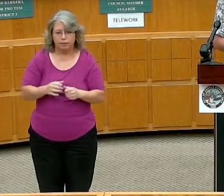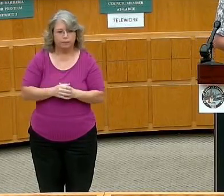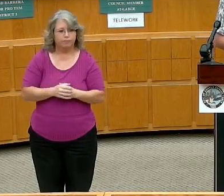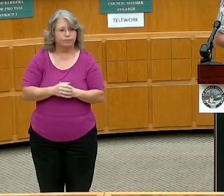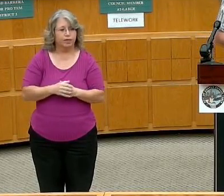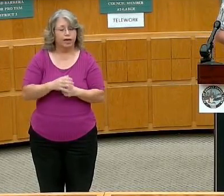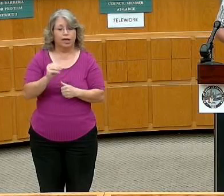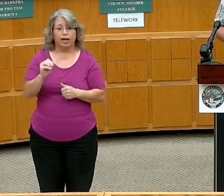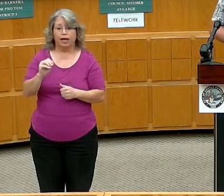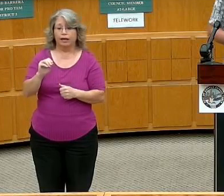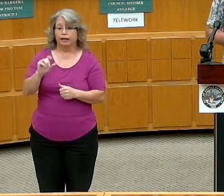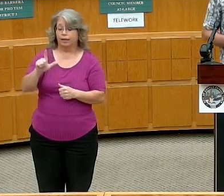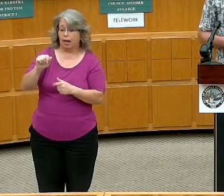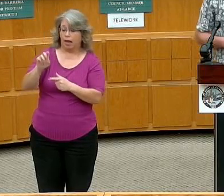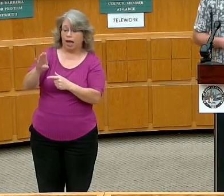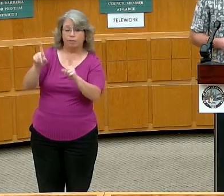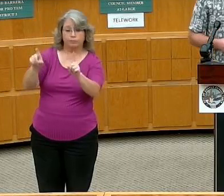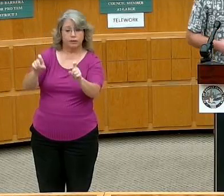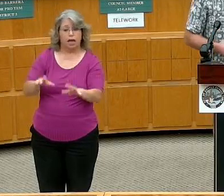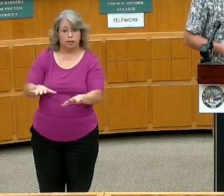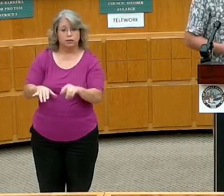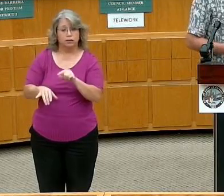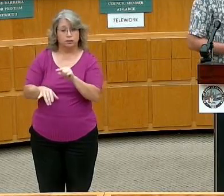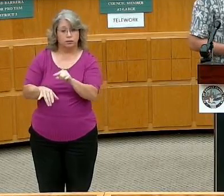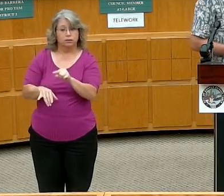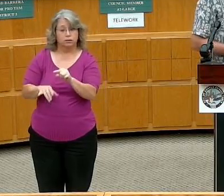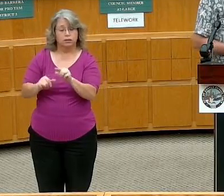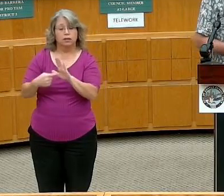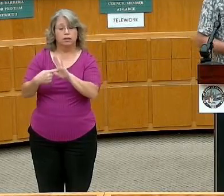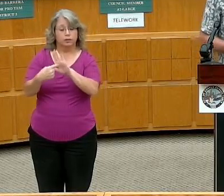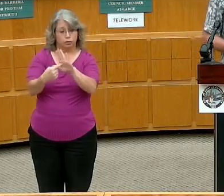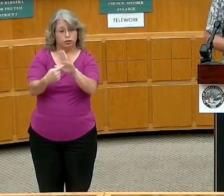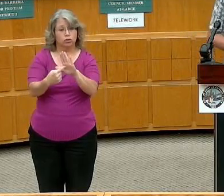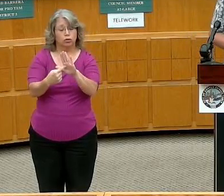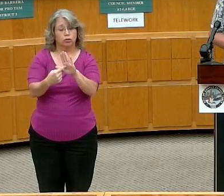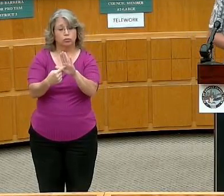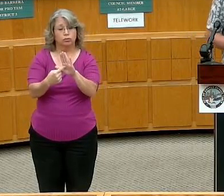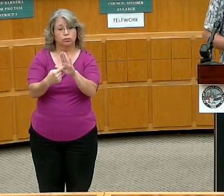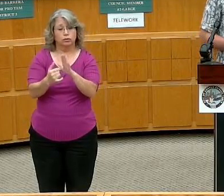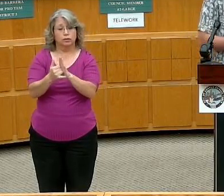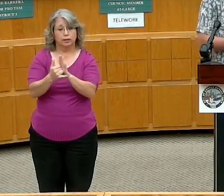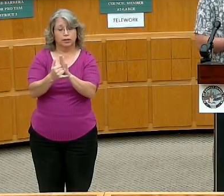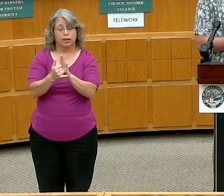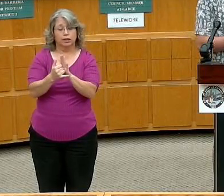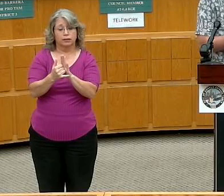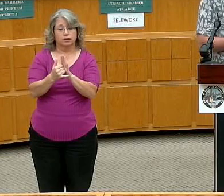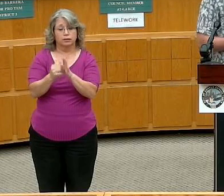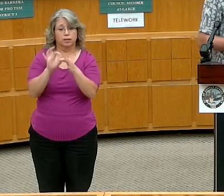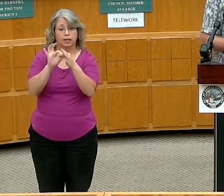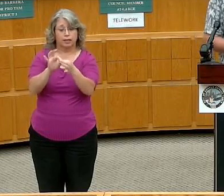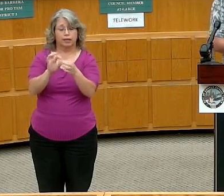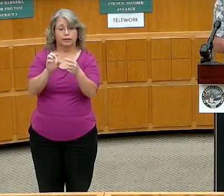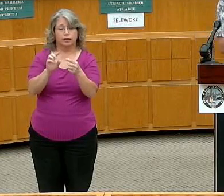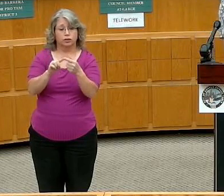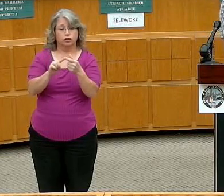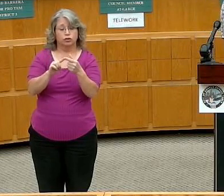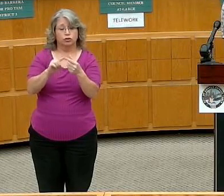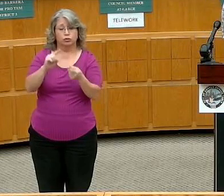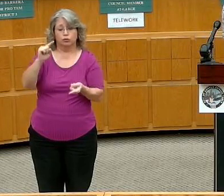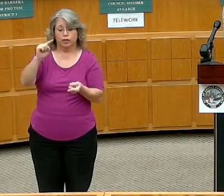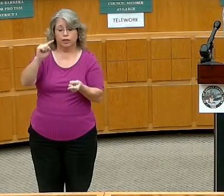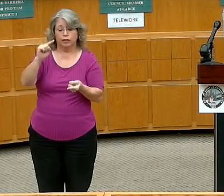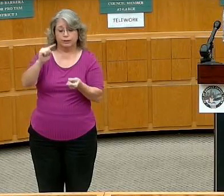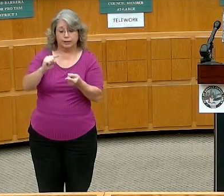These laboratory tests are shown to be associated with decreased RO values, or decreased transmission